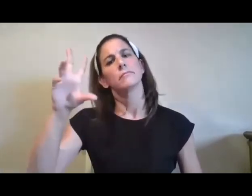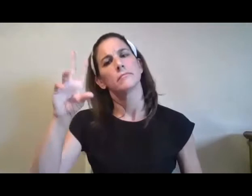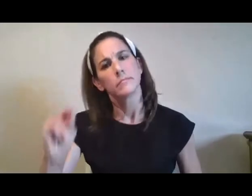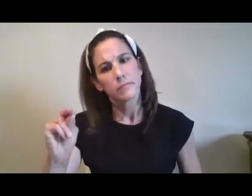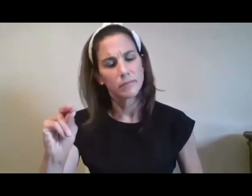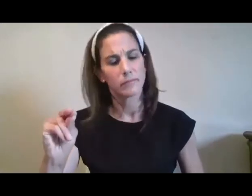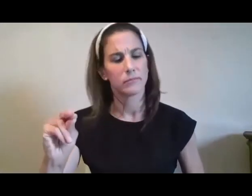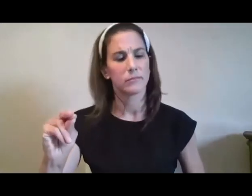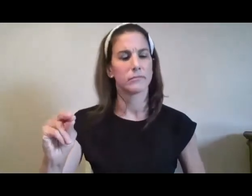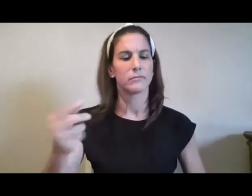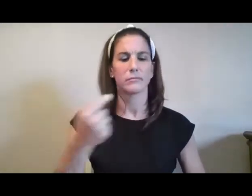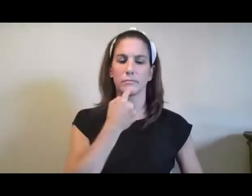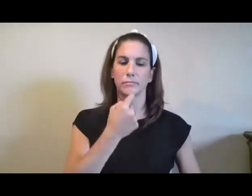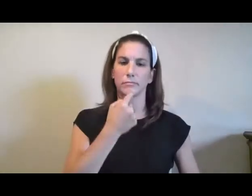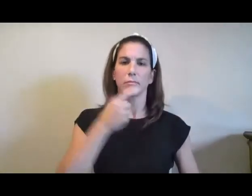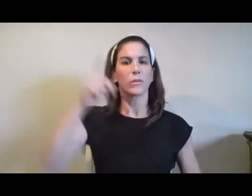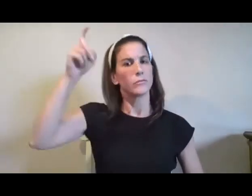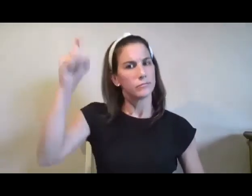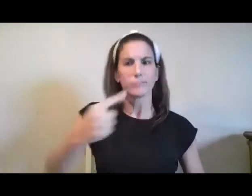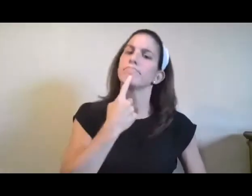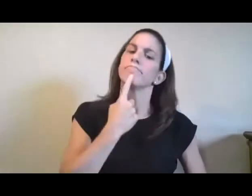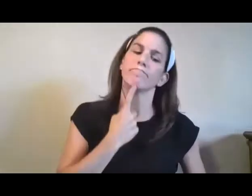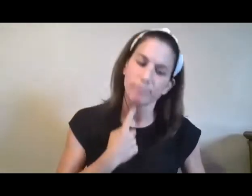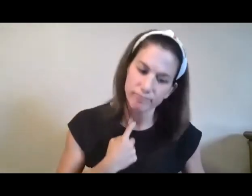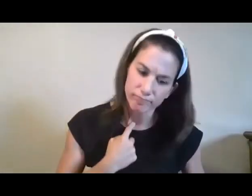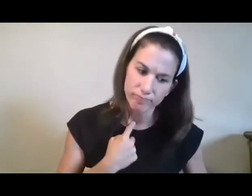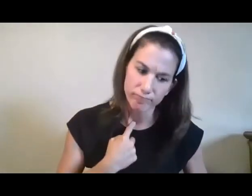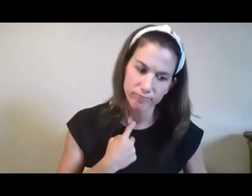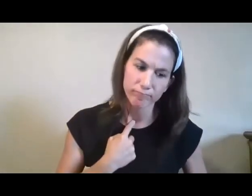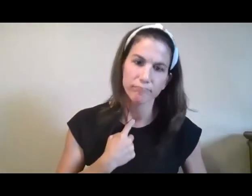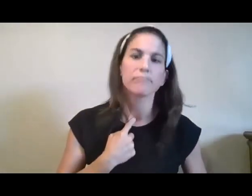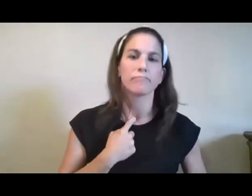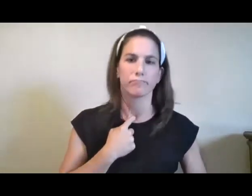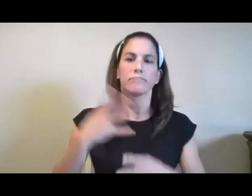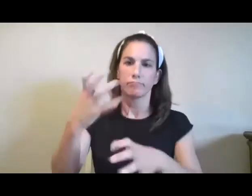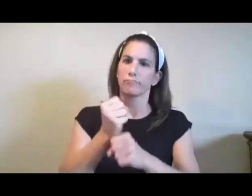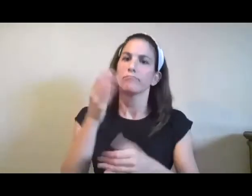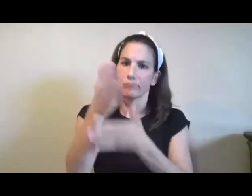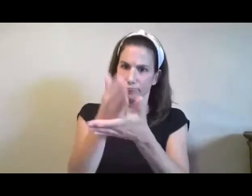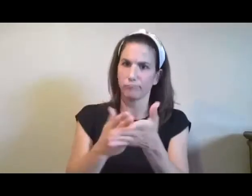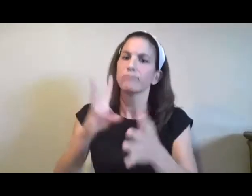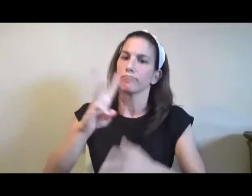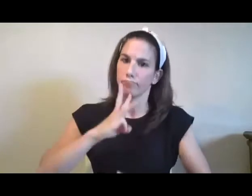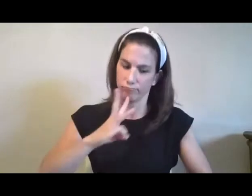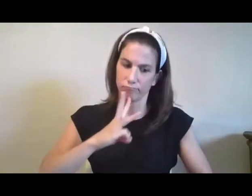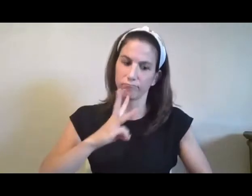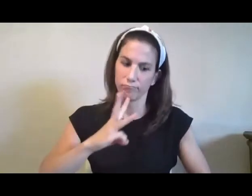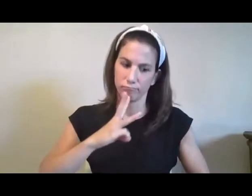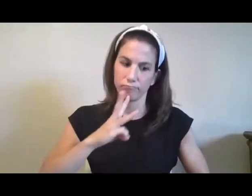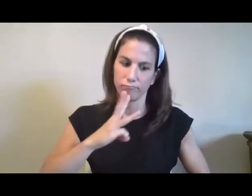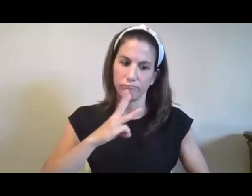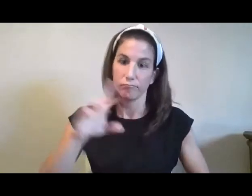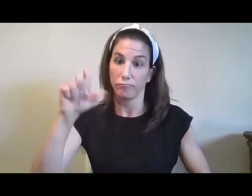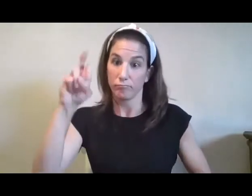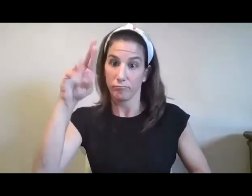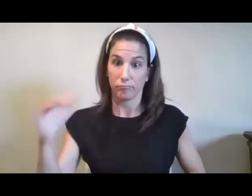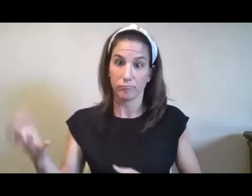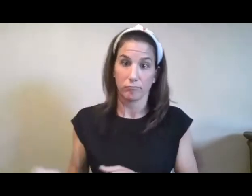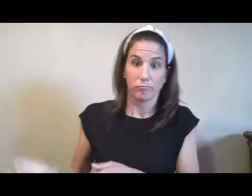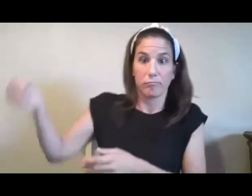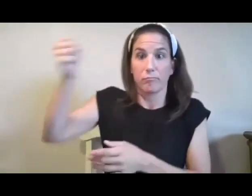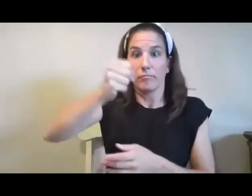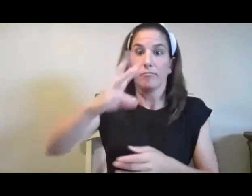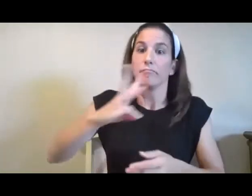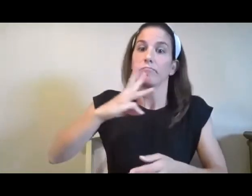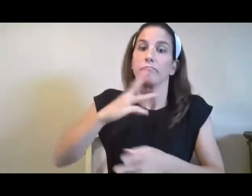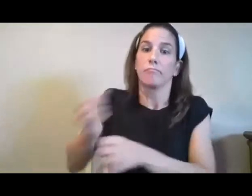"Oh no," she said, "you must be thirsty. Let's get you some water." Lucy lifted her